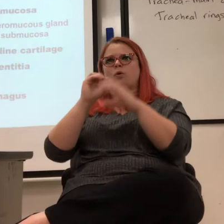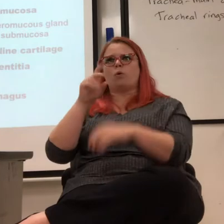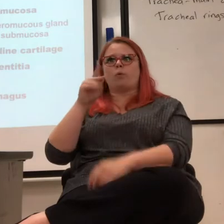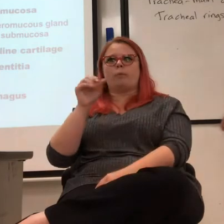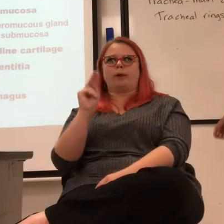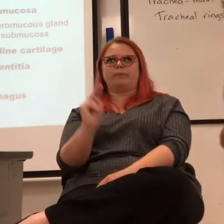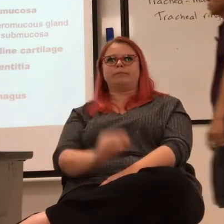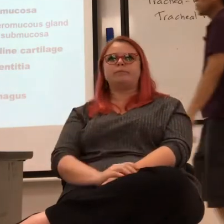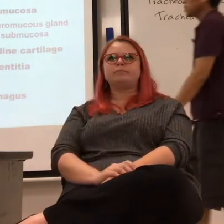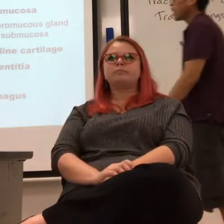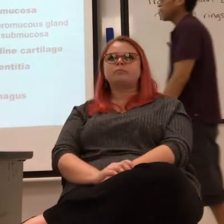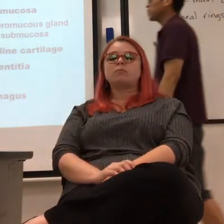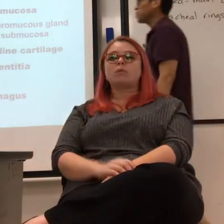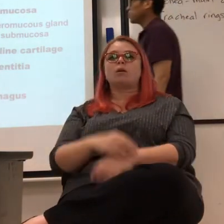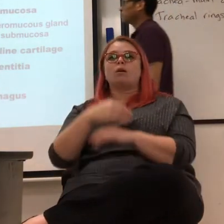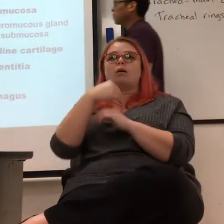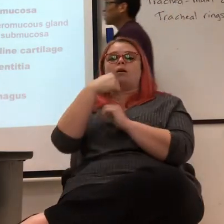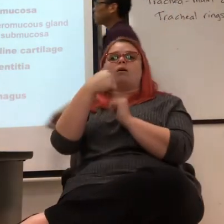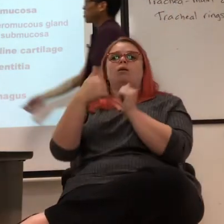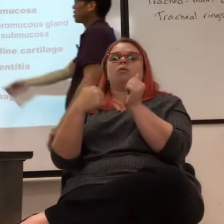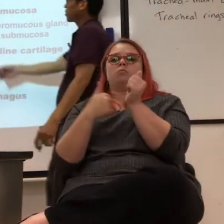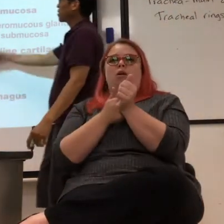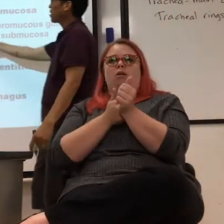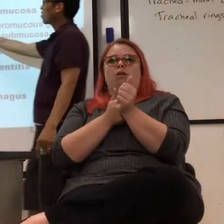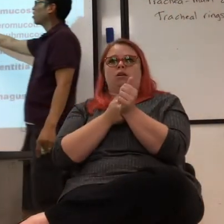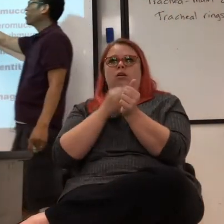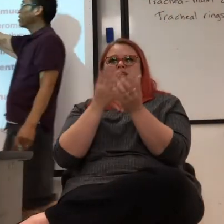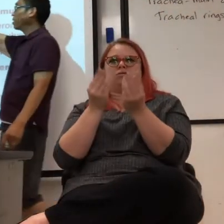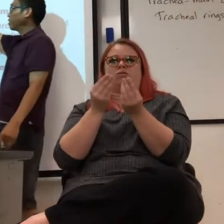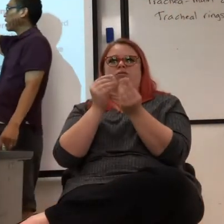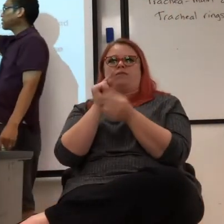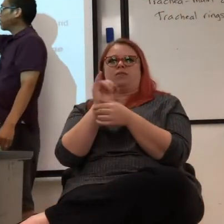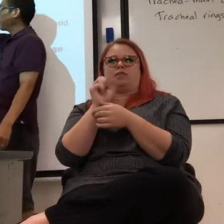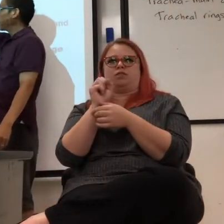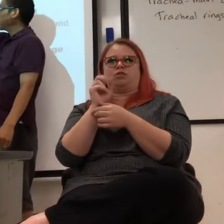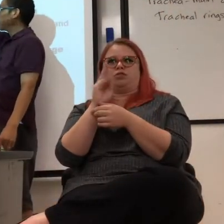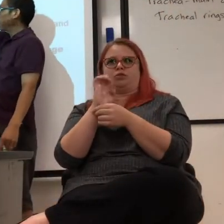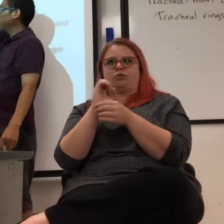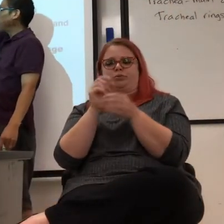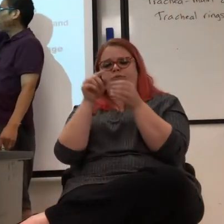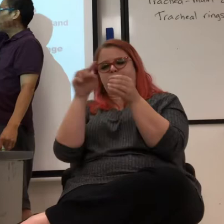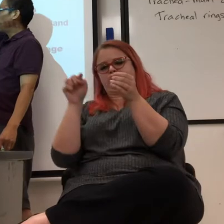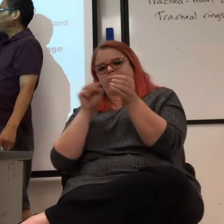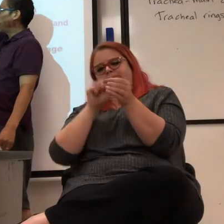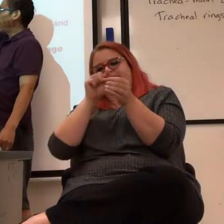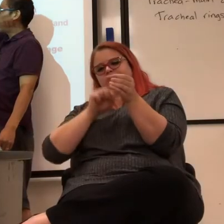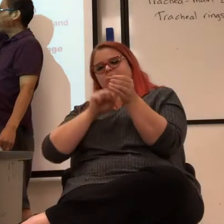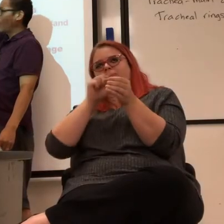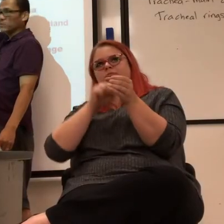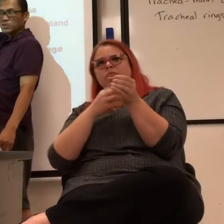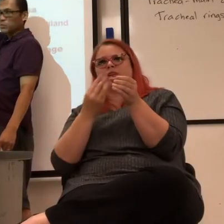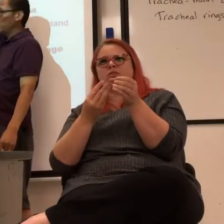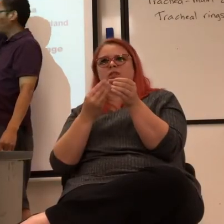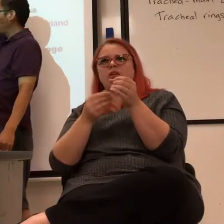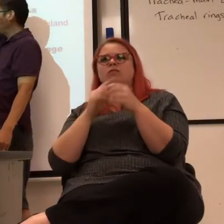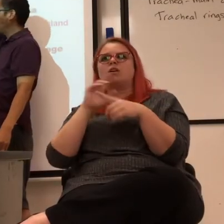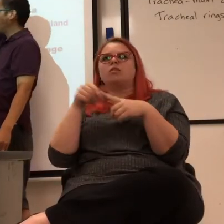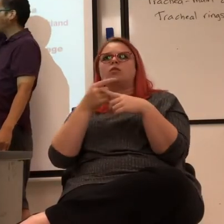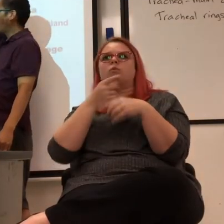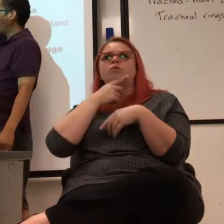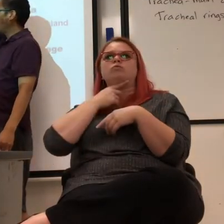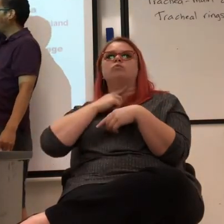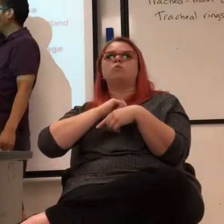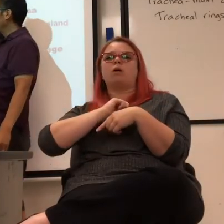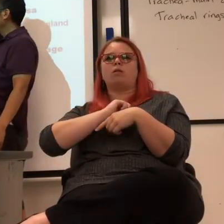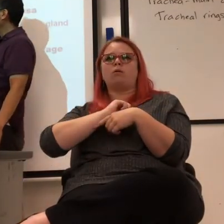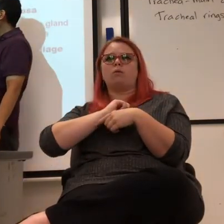Notice that posterior to it is soft tissue, which is the muscle and the ligament there. That's so because when you swallow food, that big bolus of food that